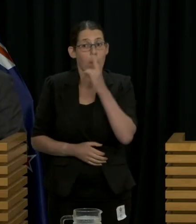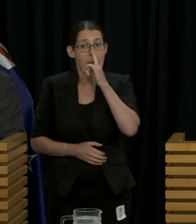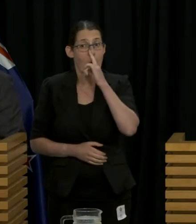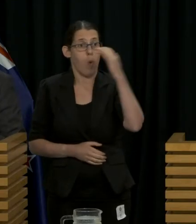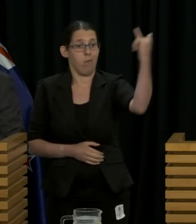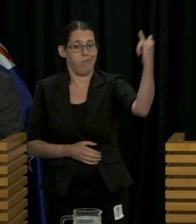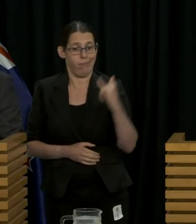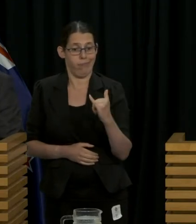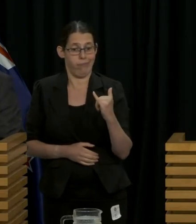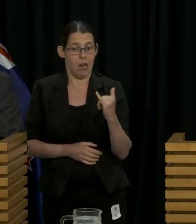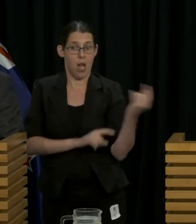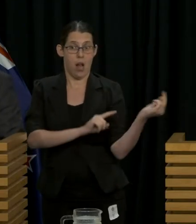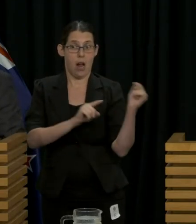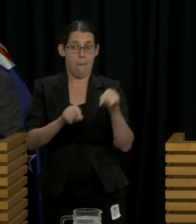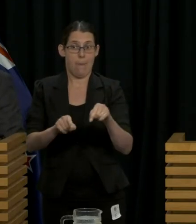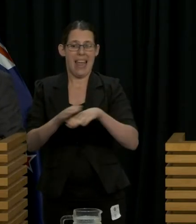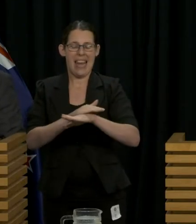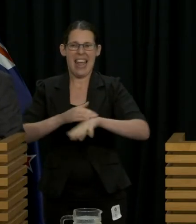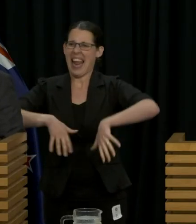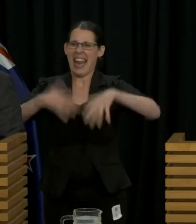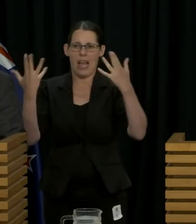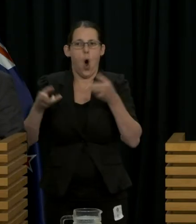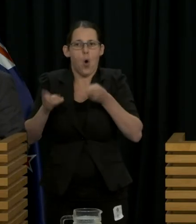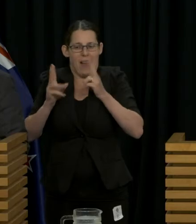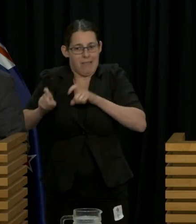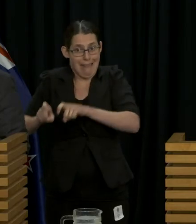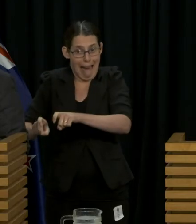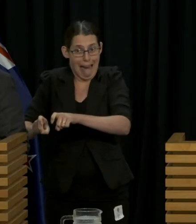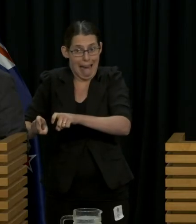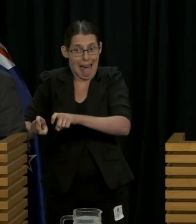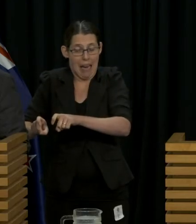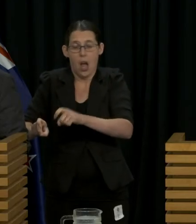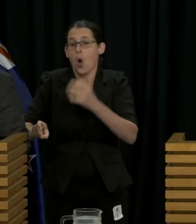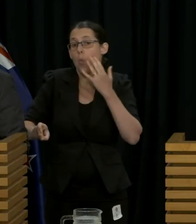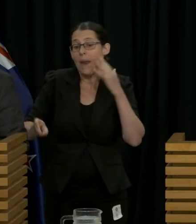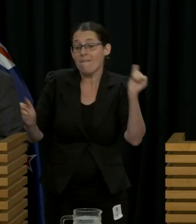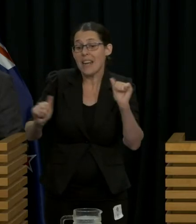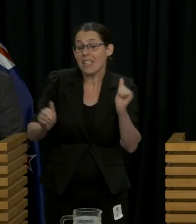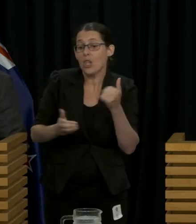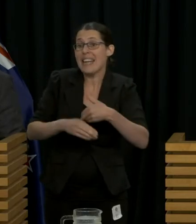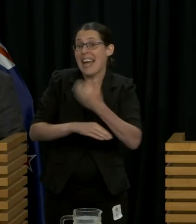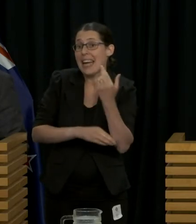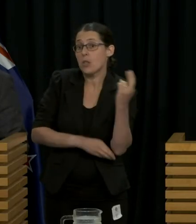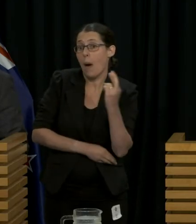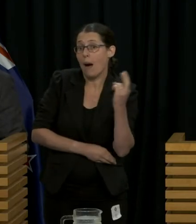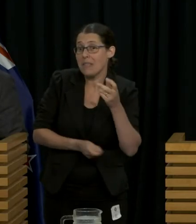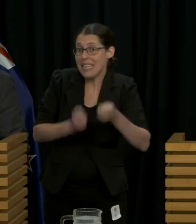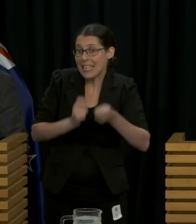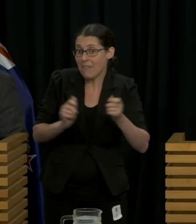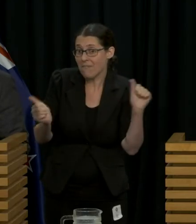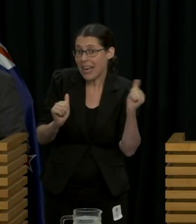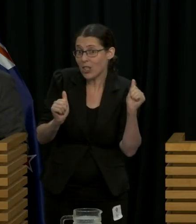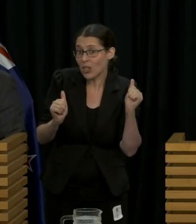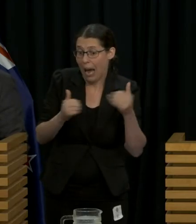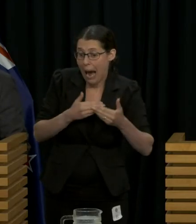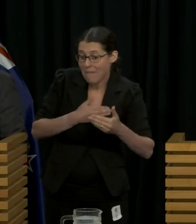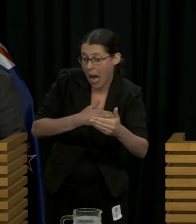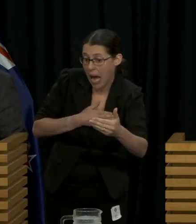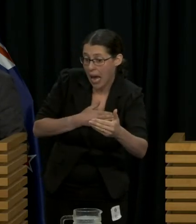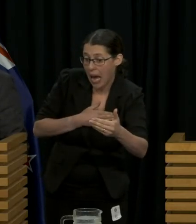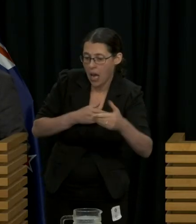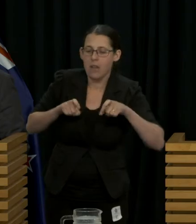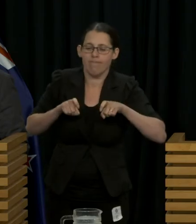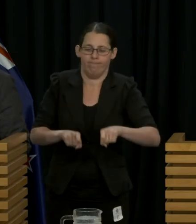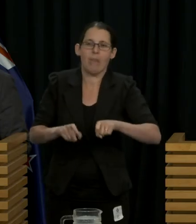should remain in their rooms after they've had their day 12 test, while we continue to figure out what has happened in